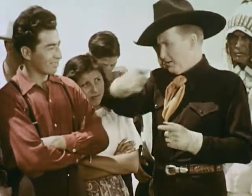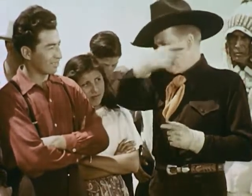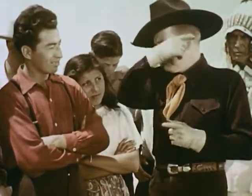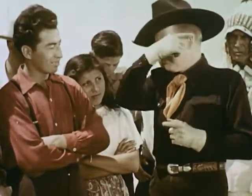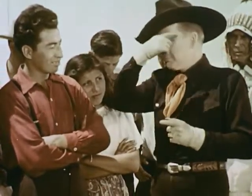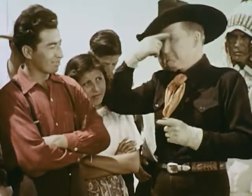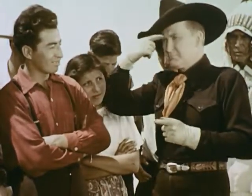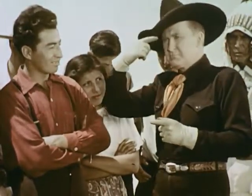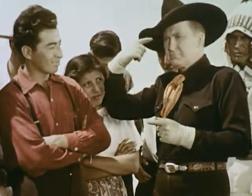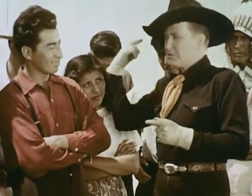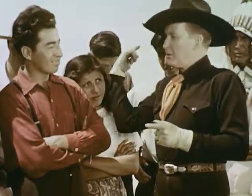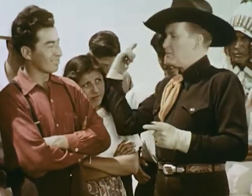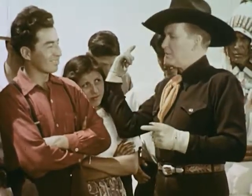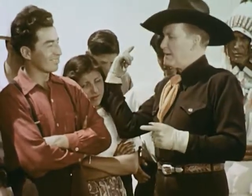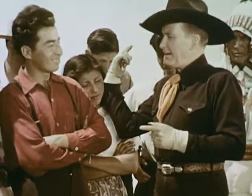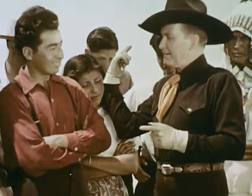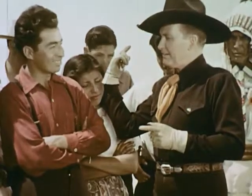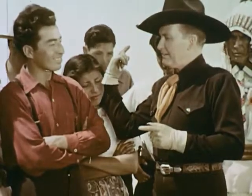man. He always wore a hat.